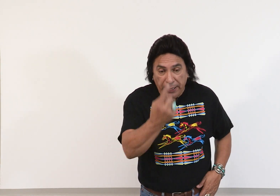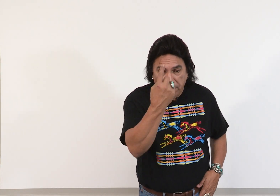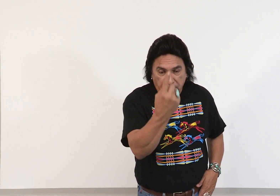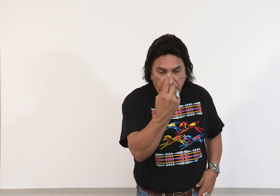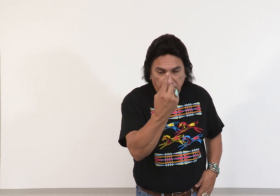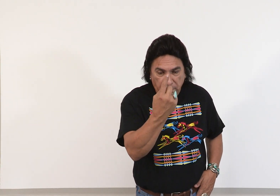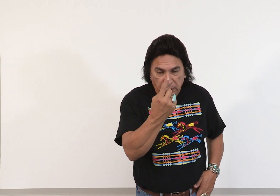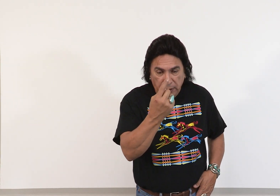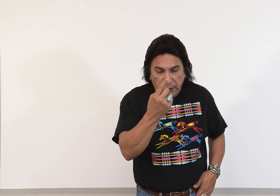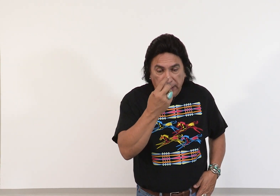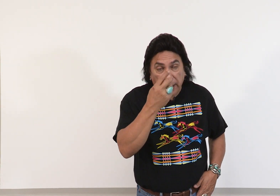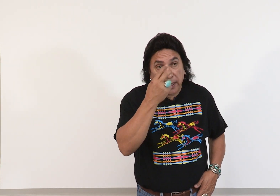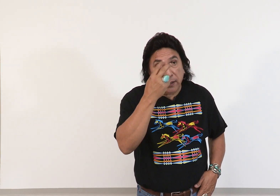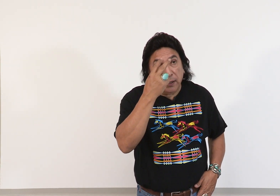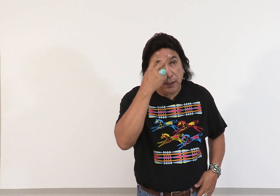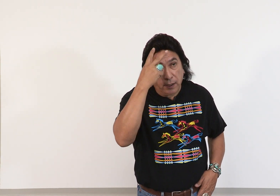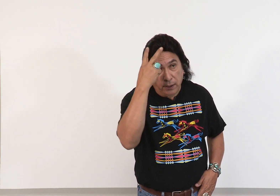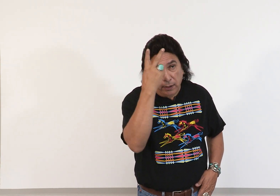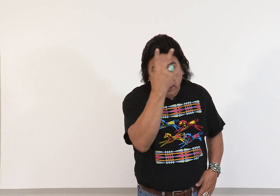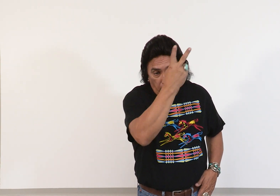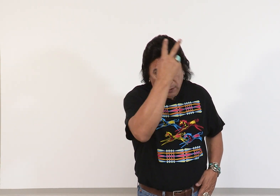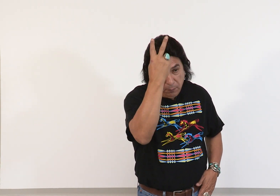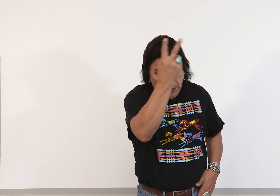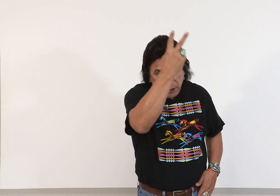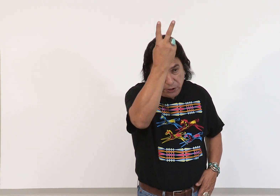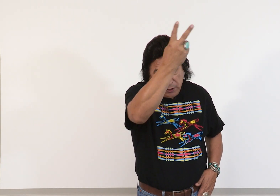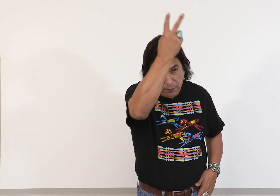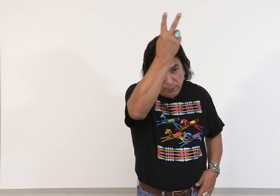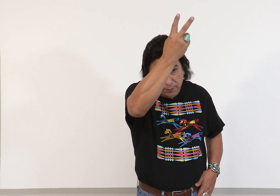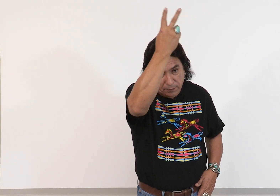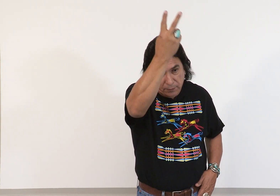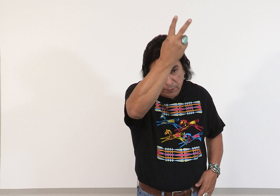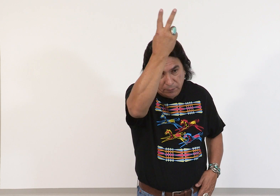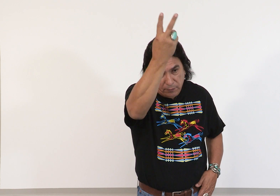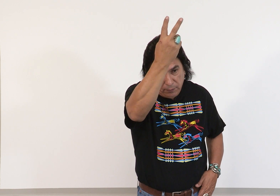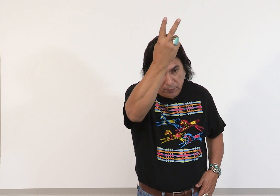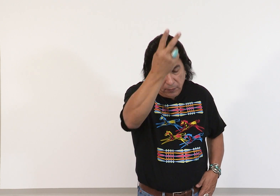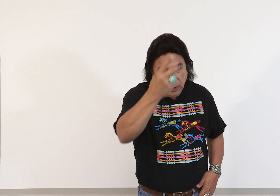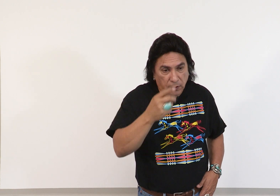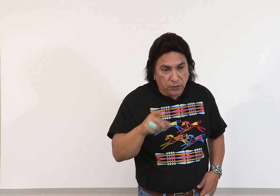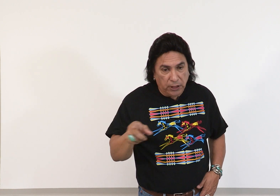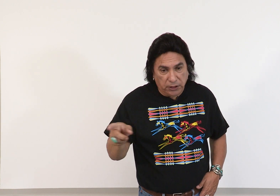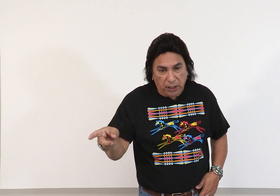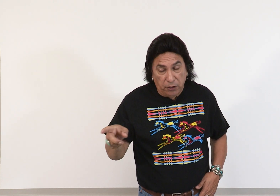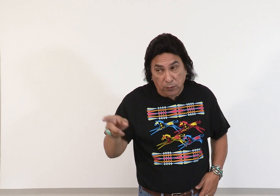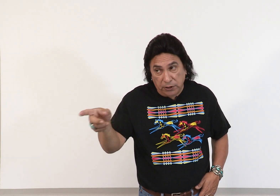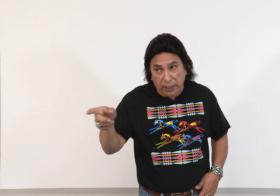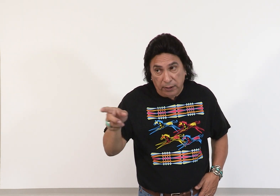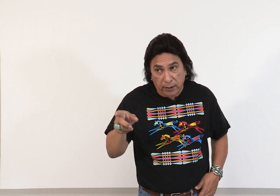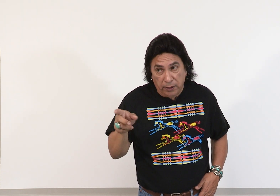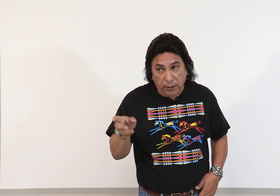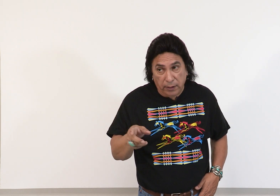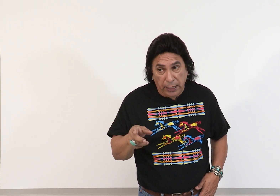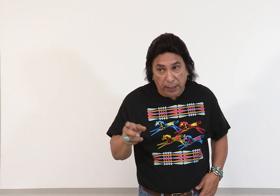man and medicine. So that's how you would say that.